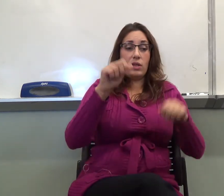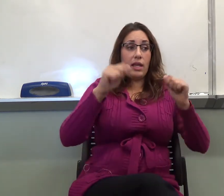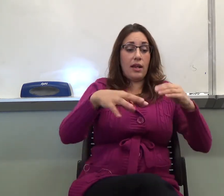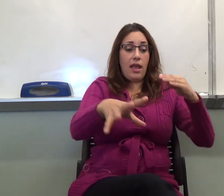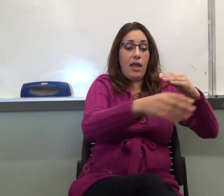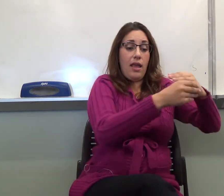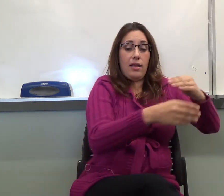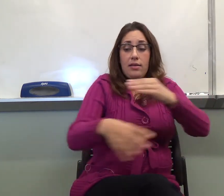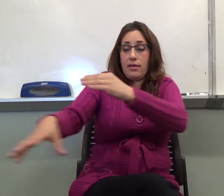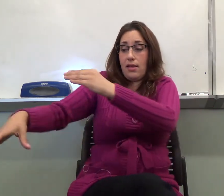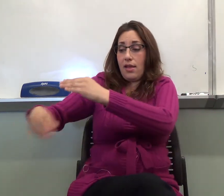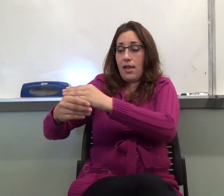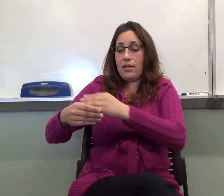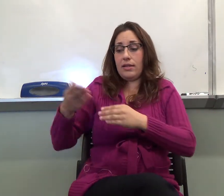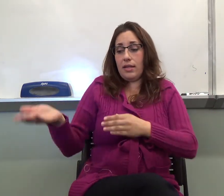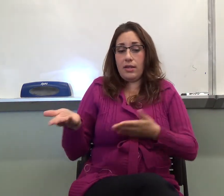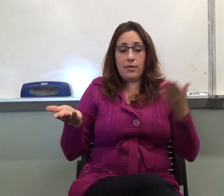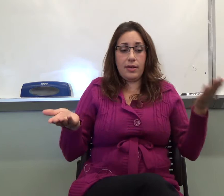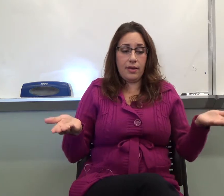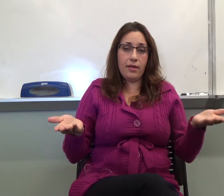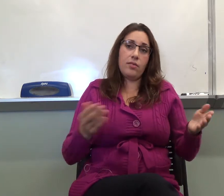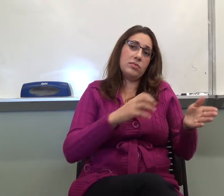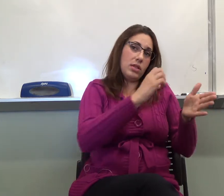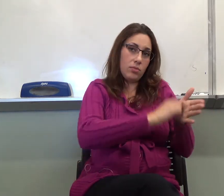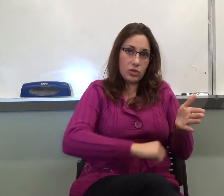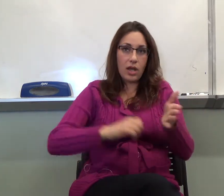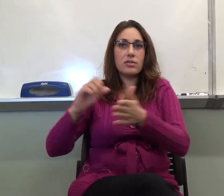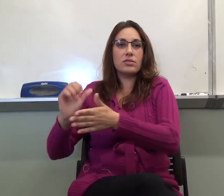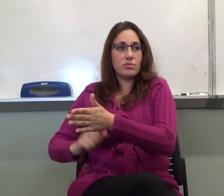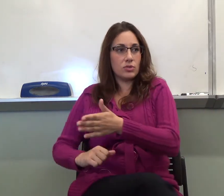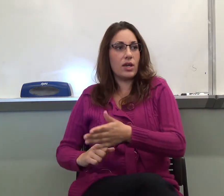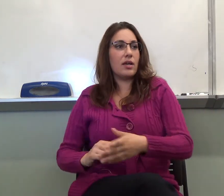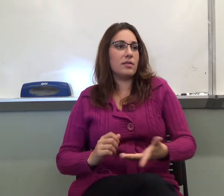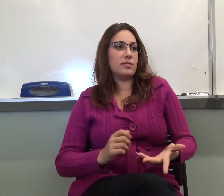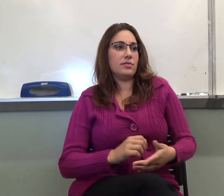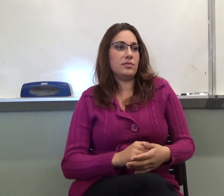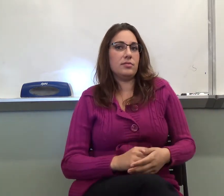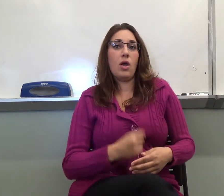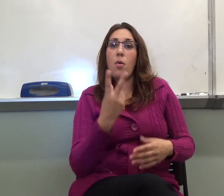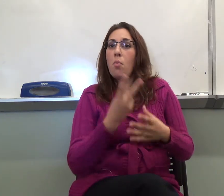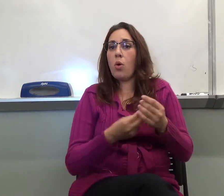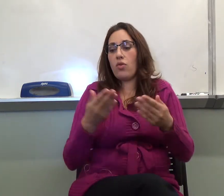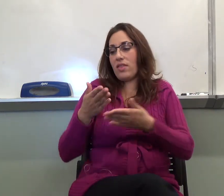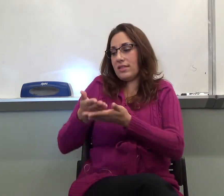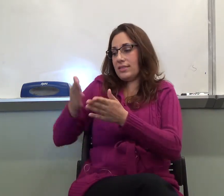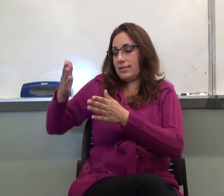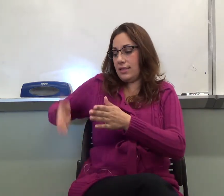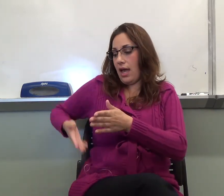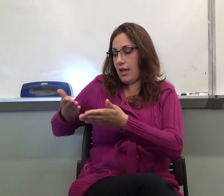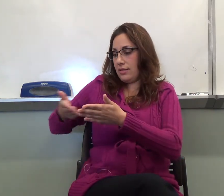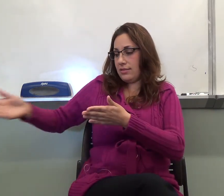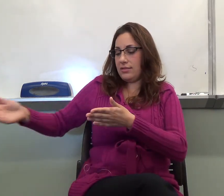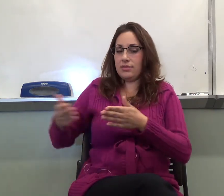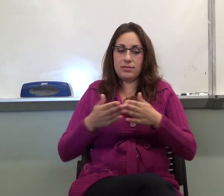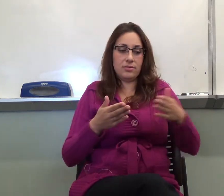both sides, and so forth. Well, I added the same amount to both sides. Even though I didn't know what that amount is, I added the same